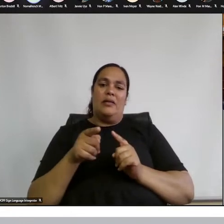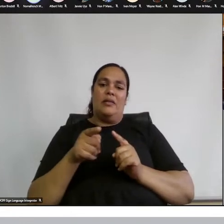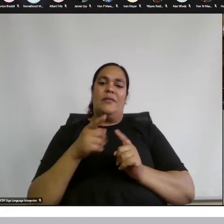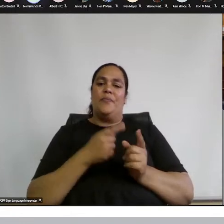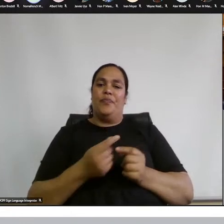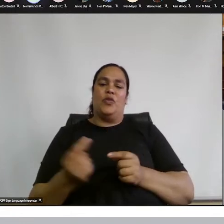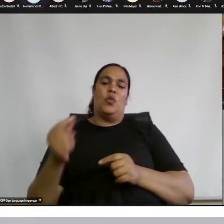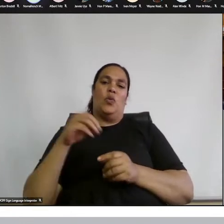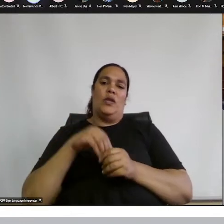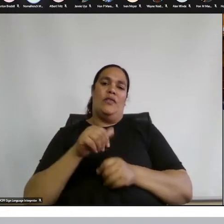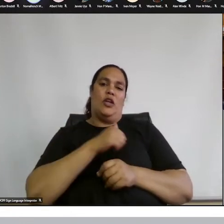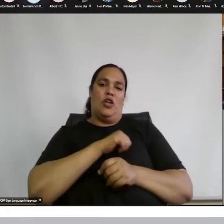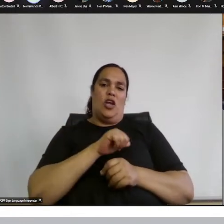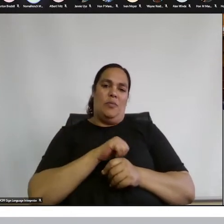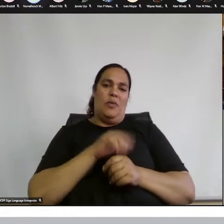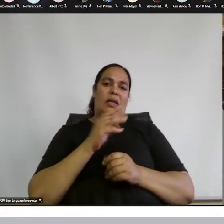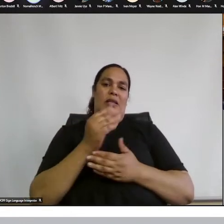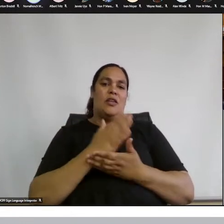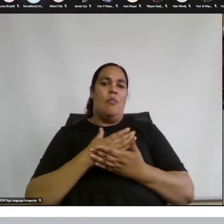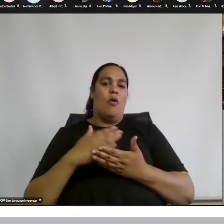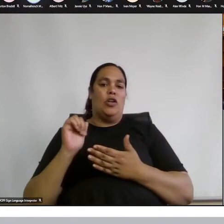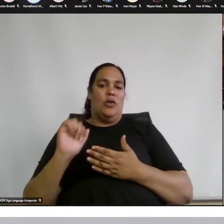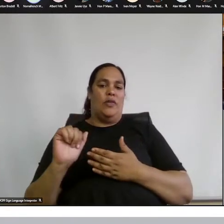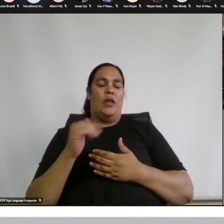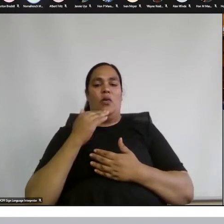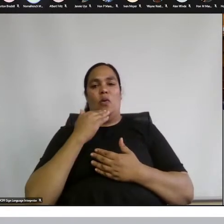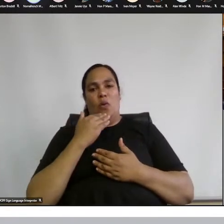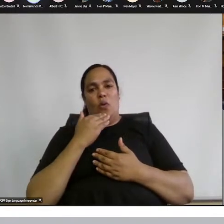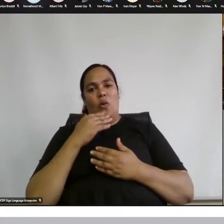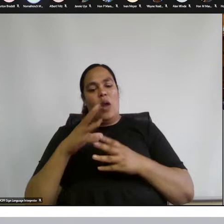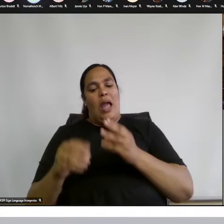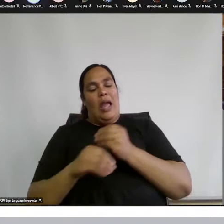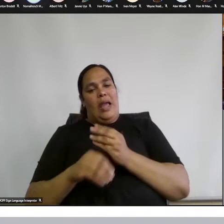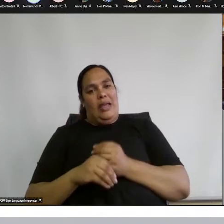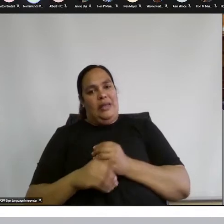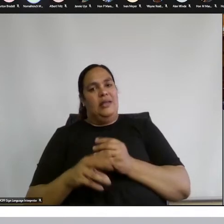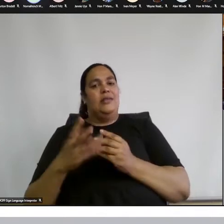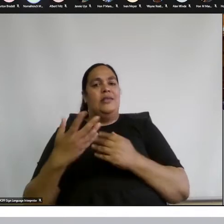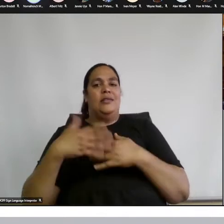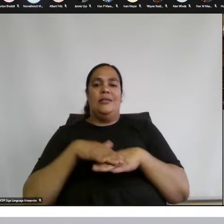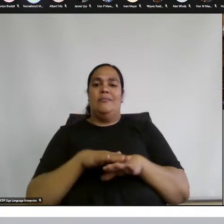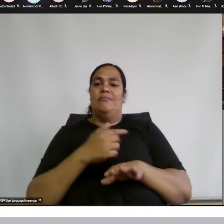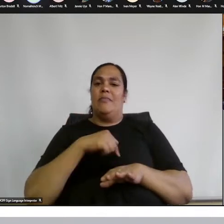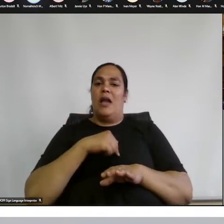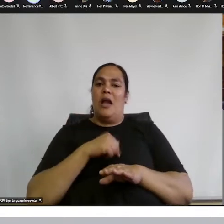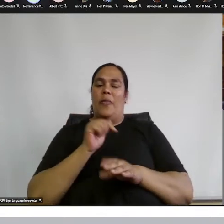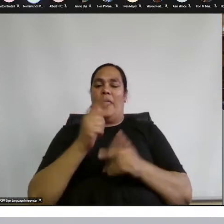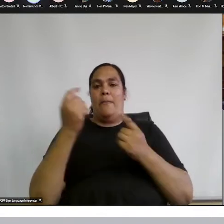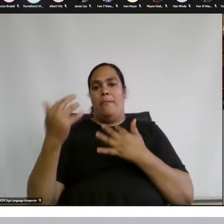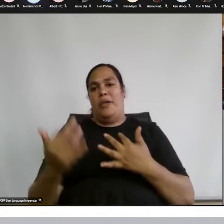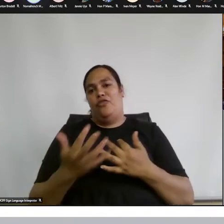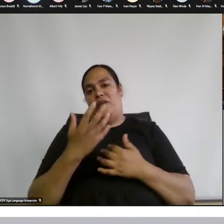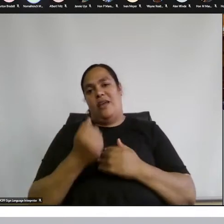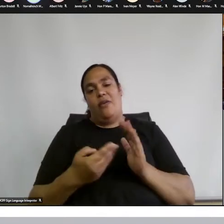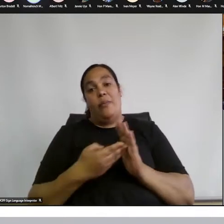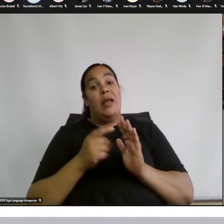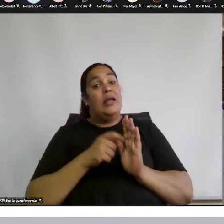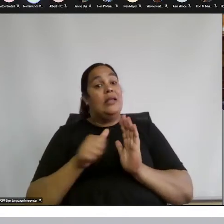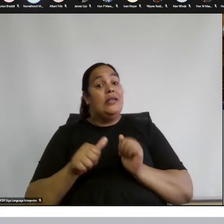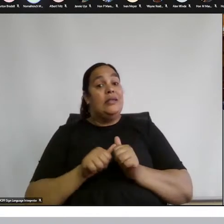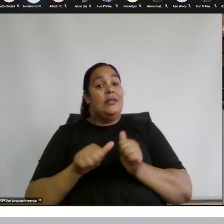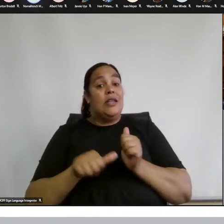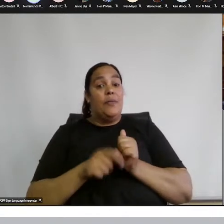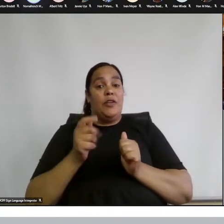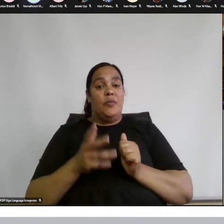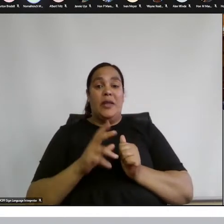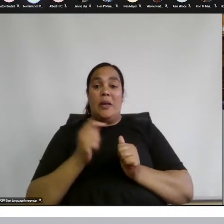that hospital is part of this that has been added also into that budget. Deputy Speaker,